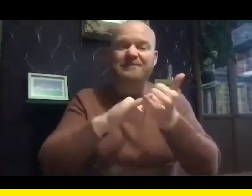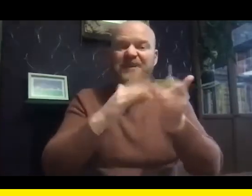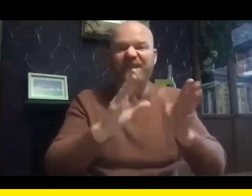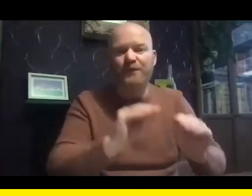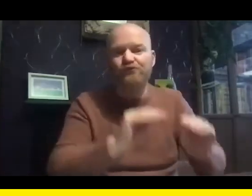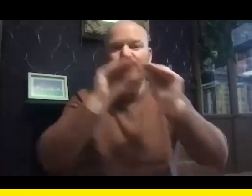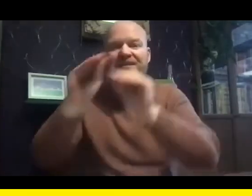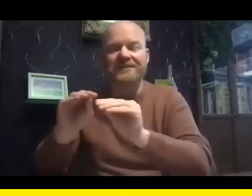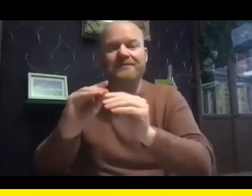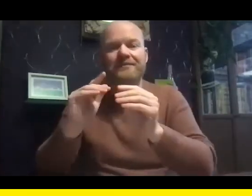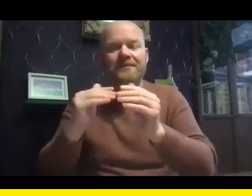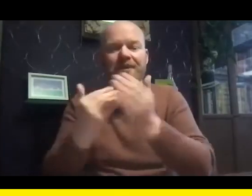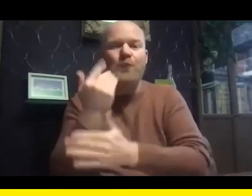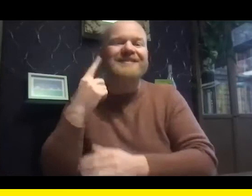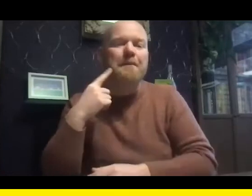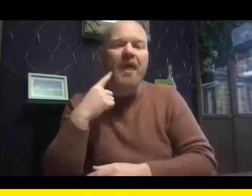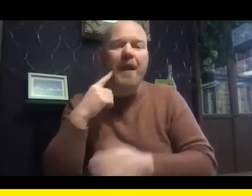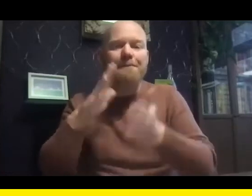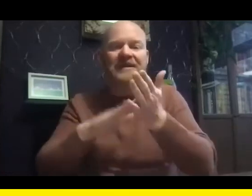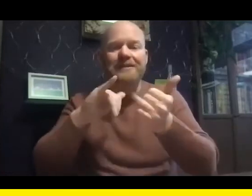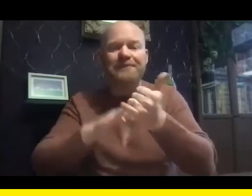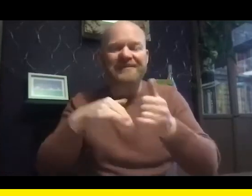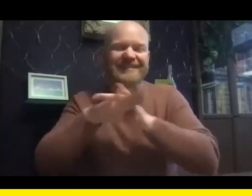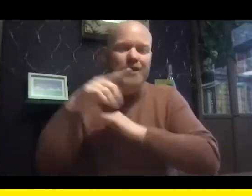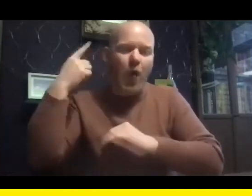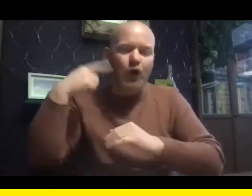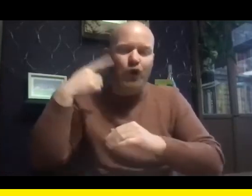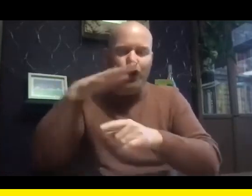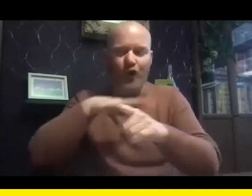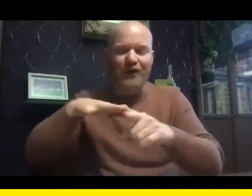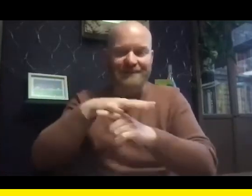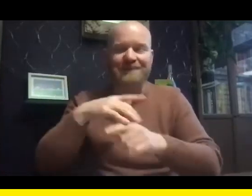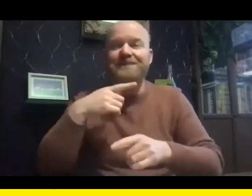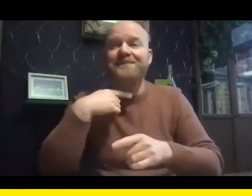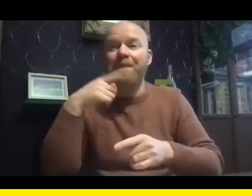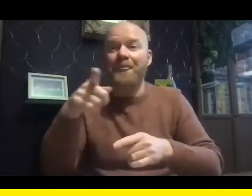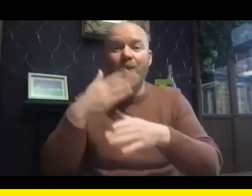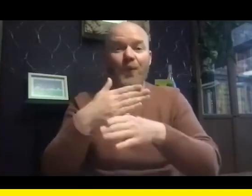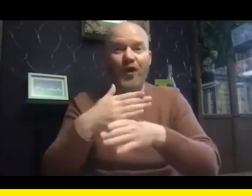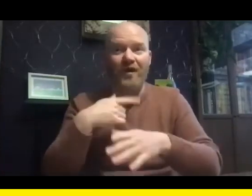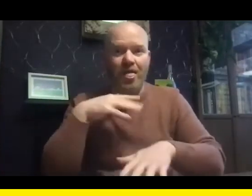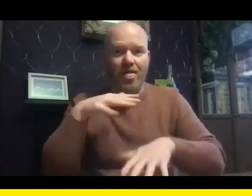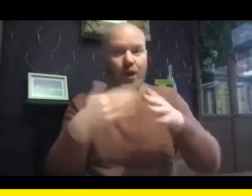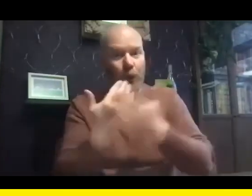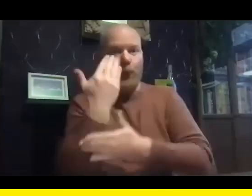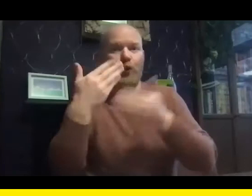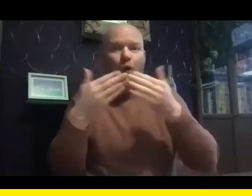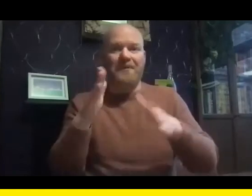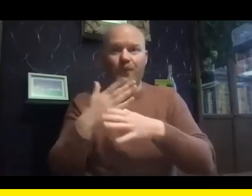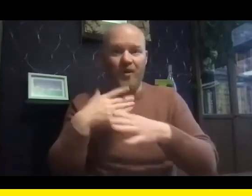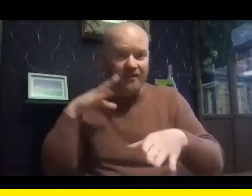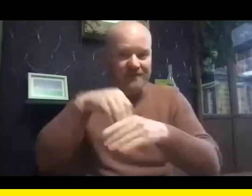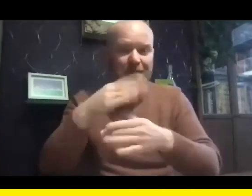coordinator, and Marks and Spencer's then give me another job. I was in London at that time.